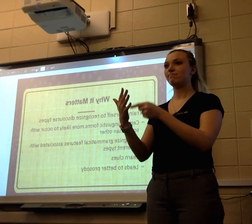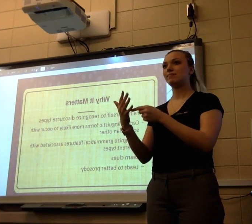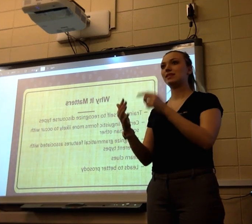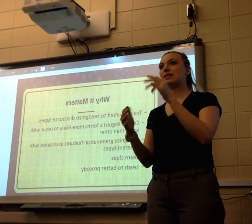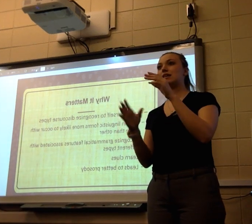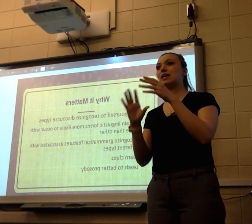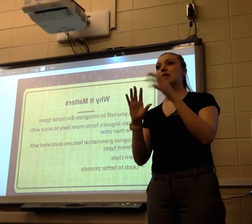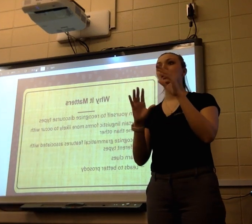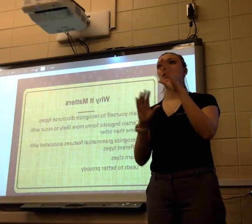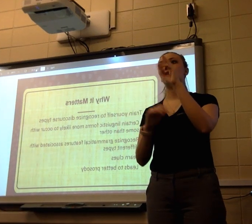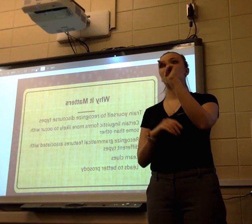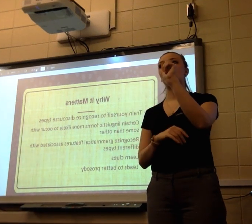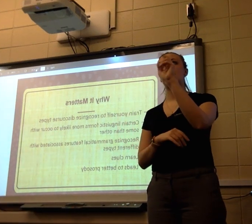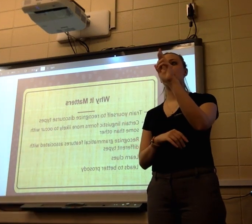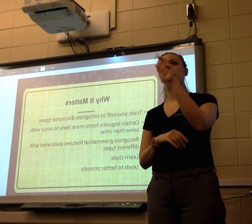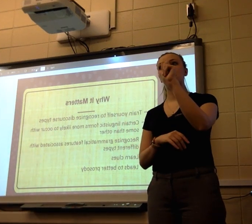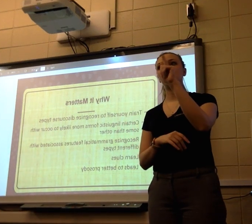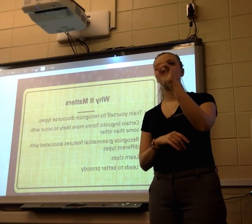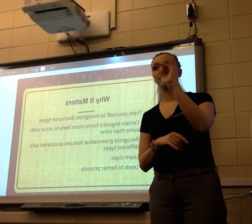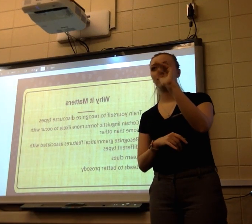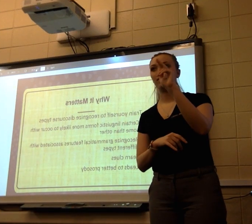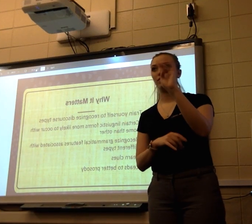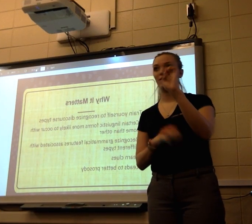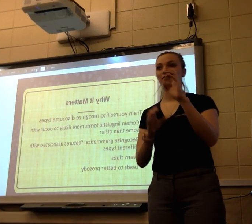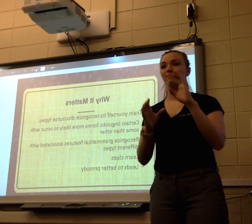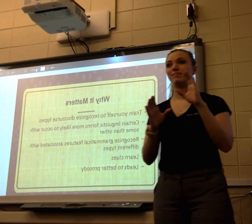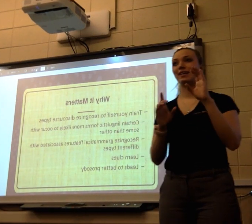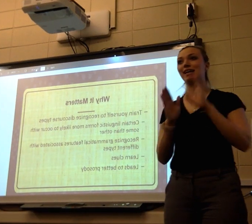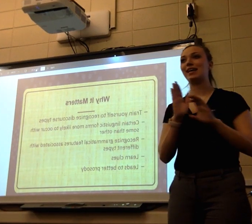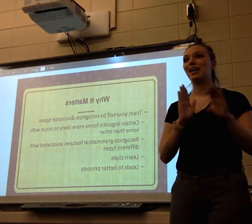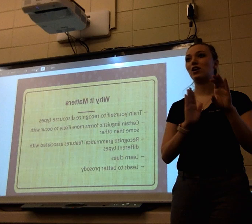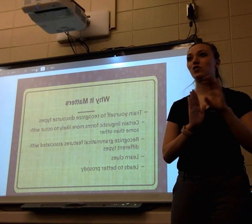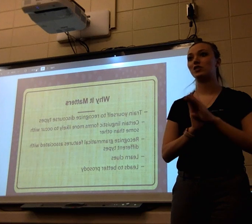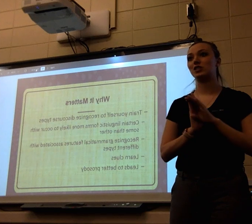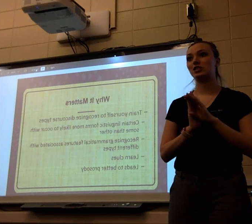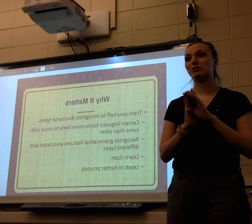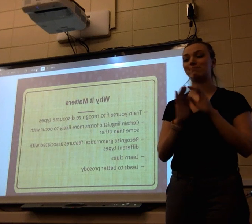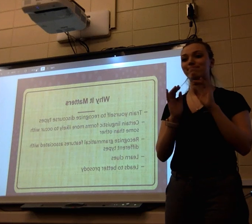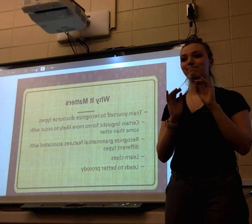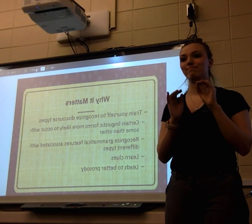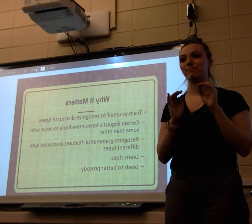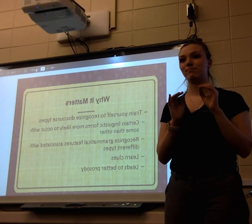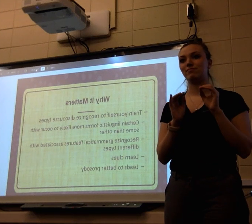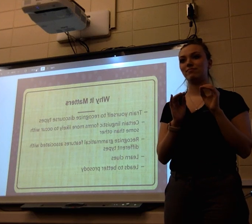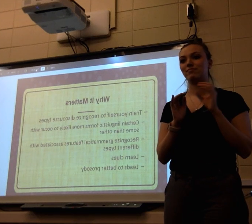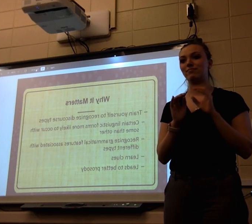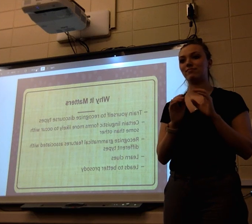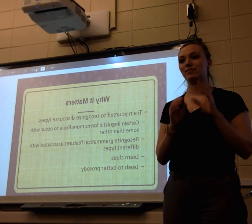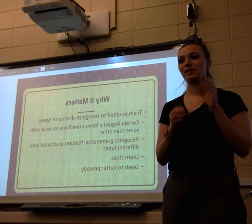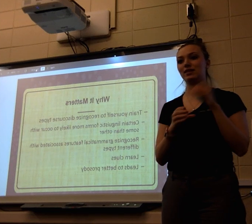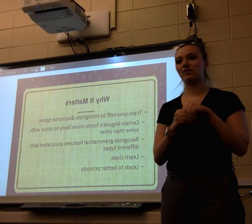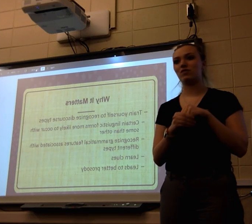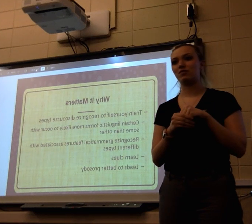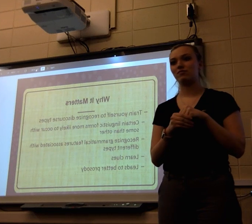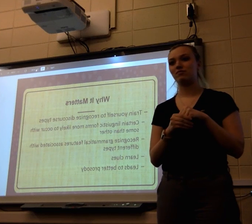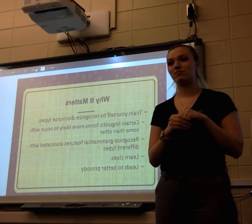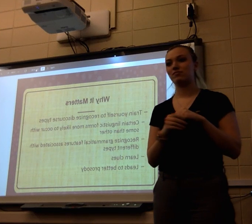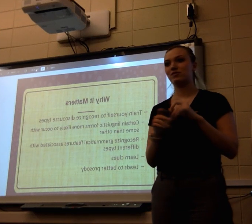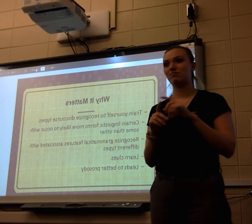have character interaction. Right? English has character interaction. It may sound different than what it might look like